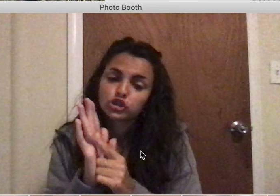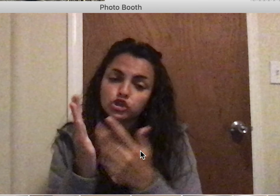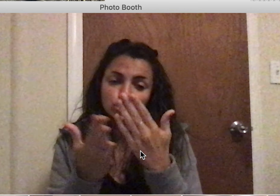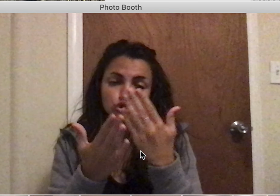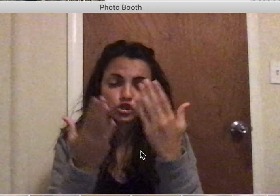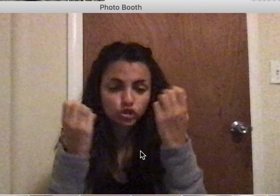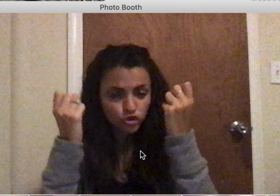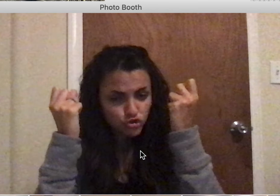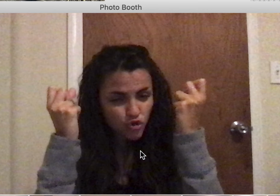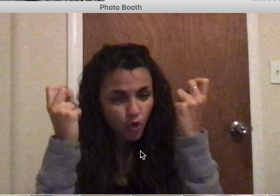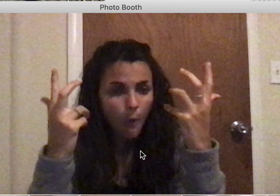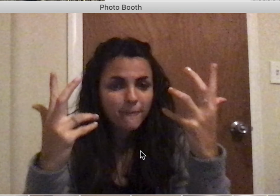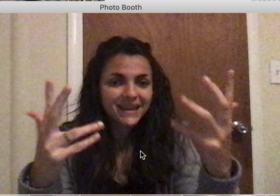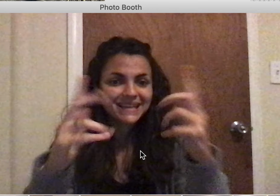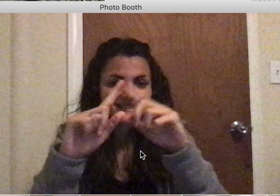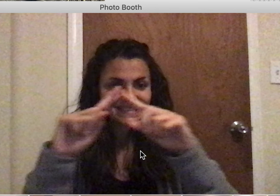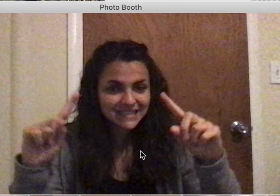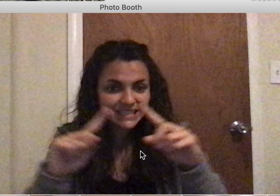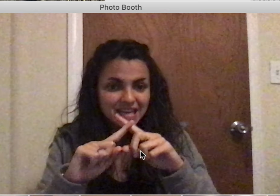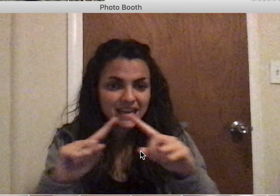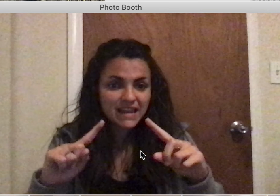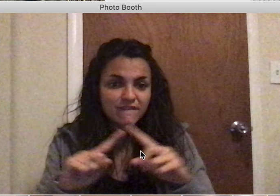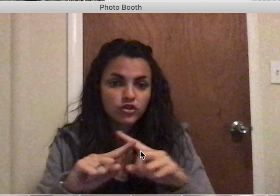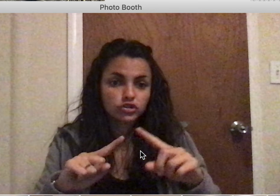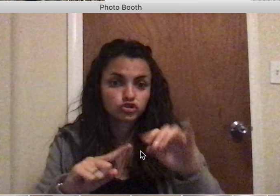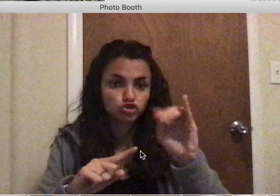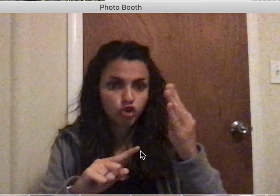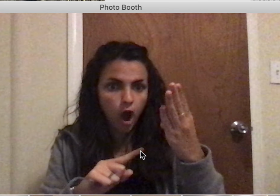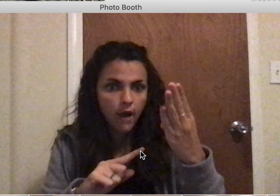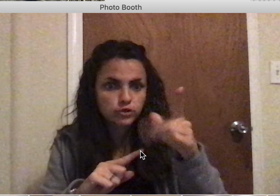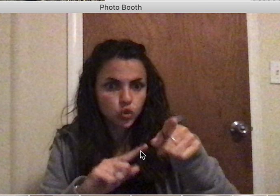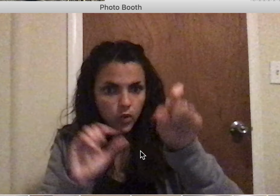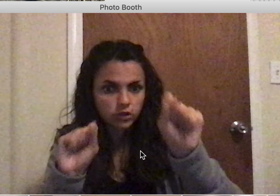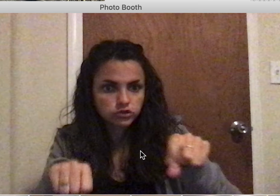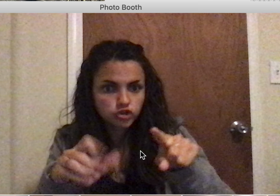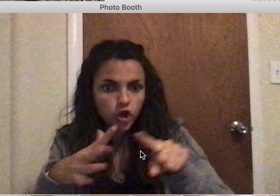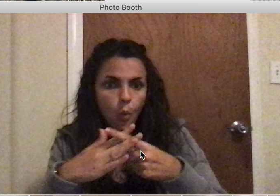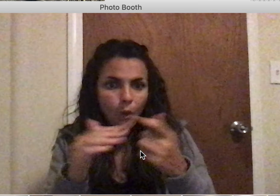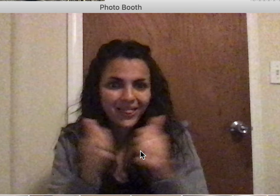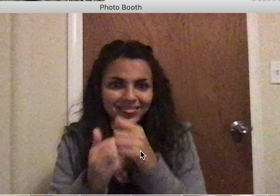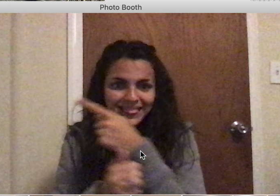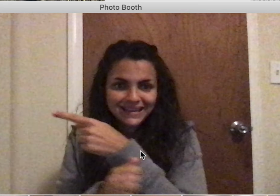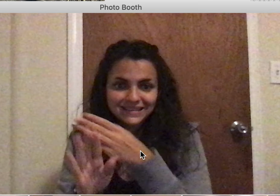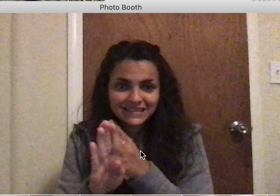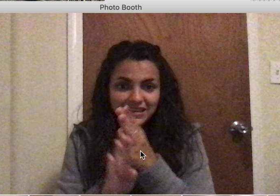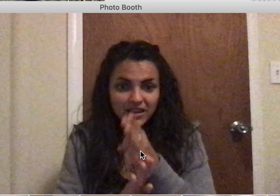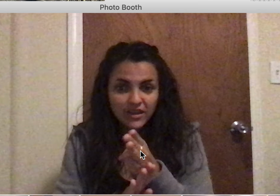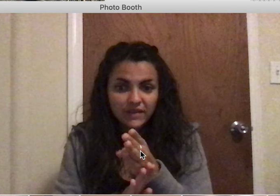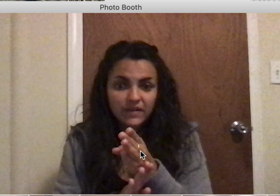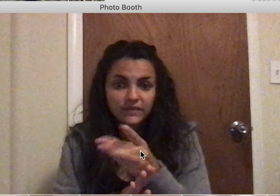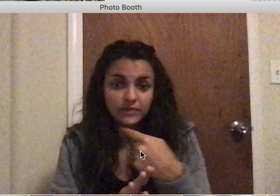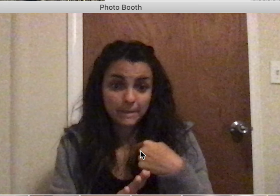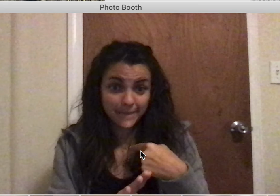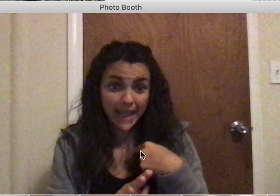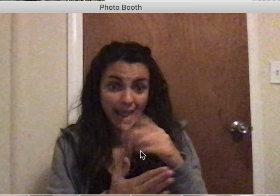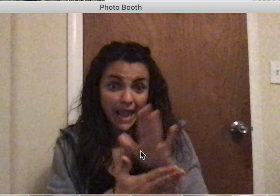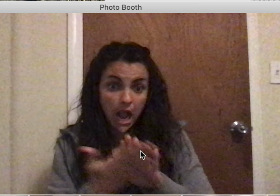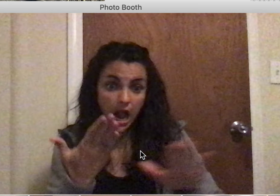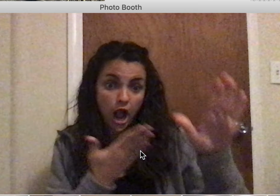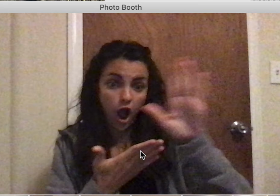in the field of environmental science. When I was in college, I actually took an environmental